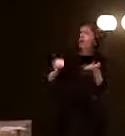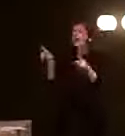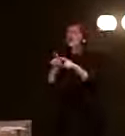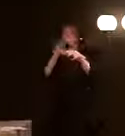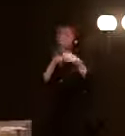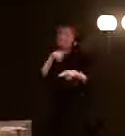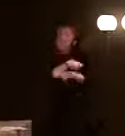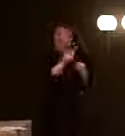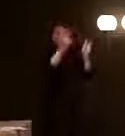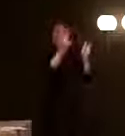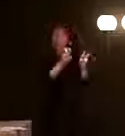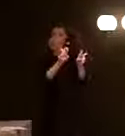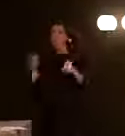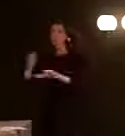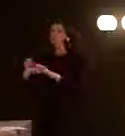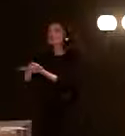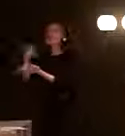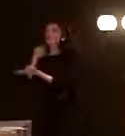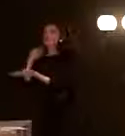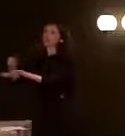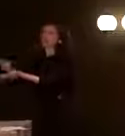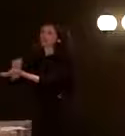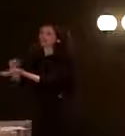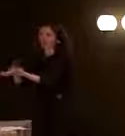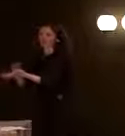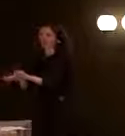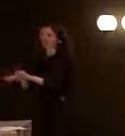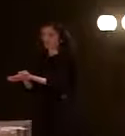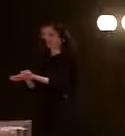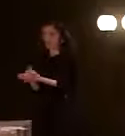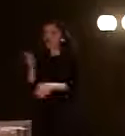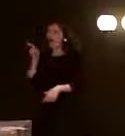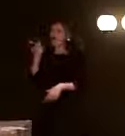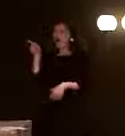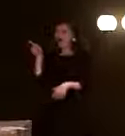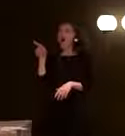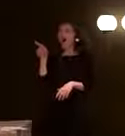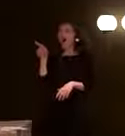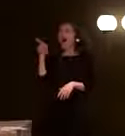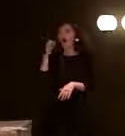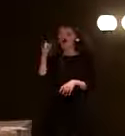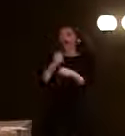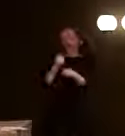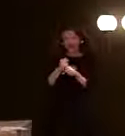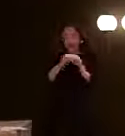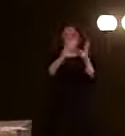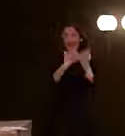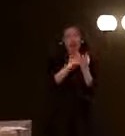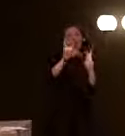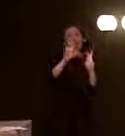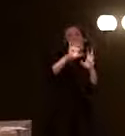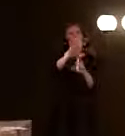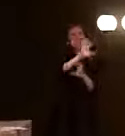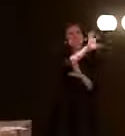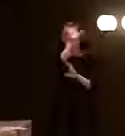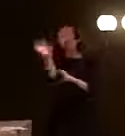And you can also go further and go beyond just one subject. You can organize your teaching thematically.